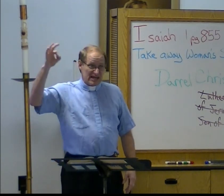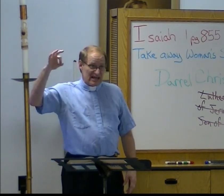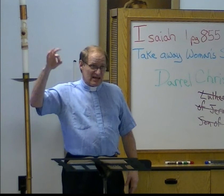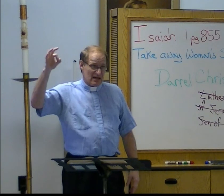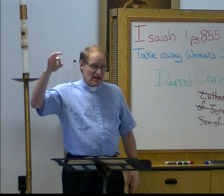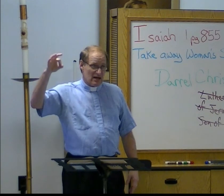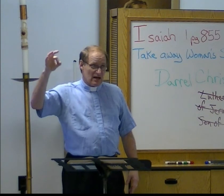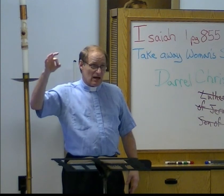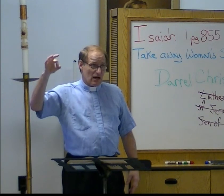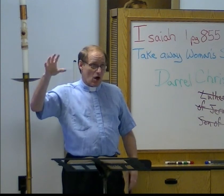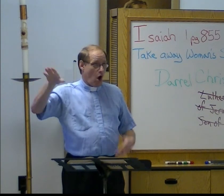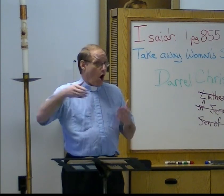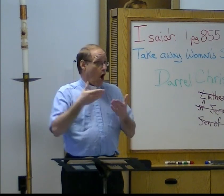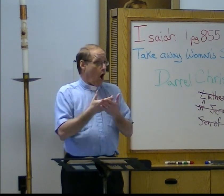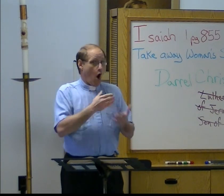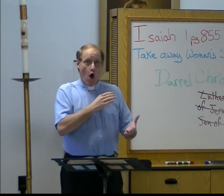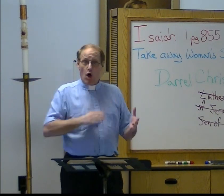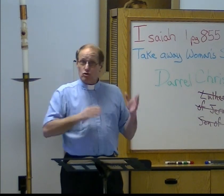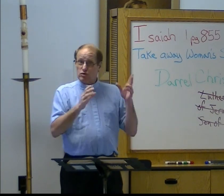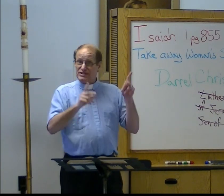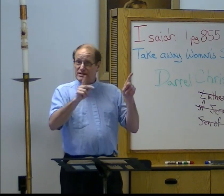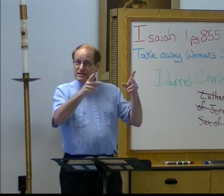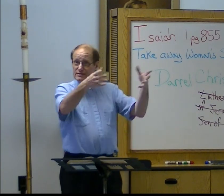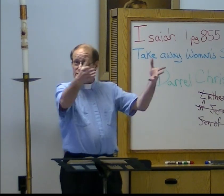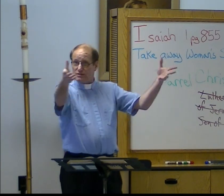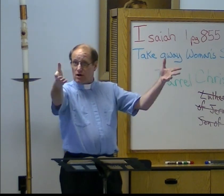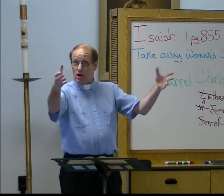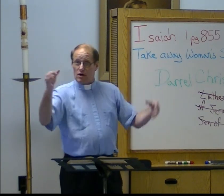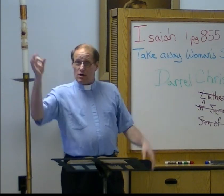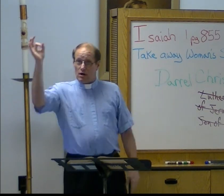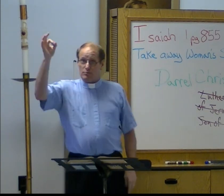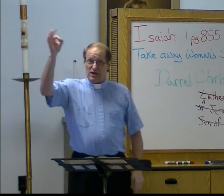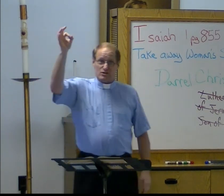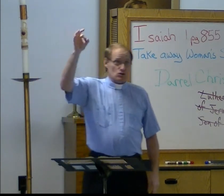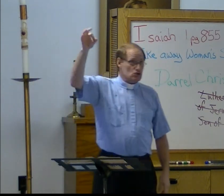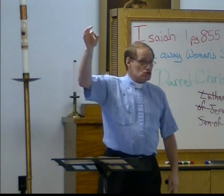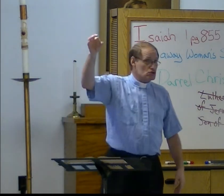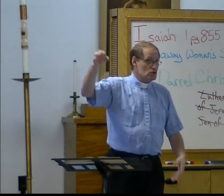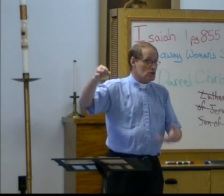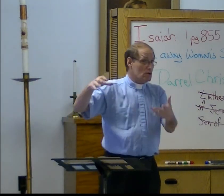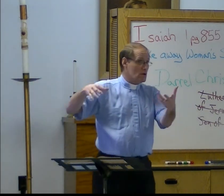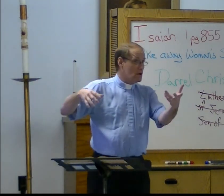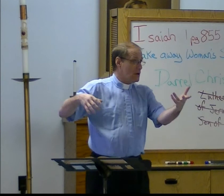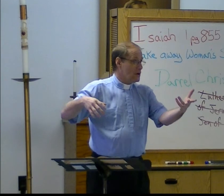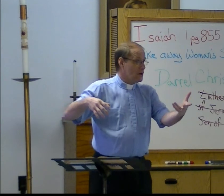Preaching? All Christians are preachers?